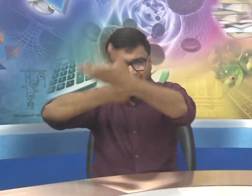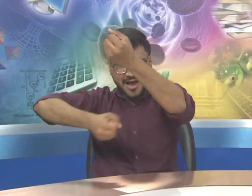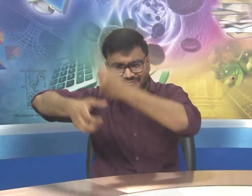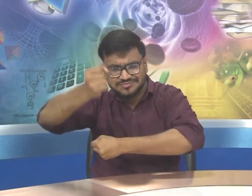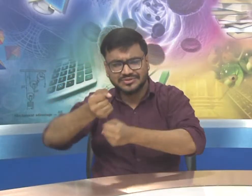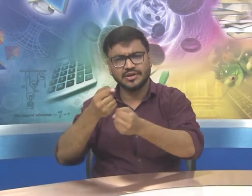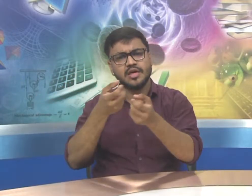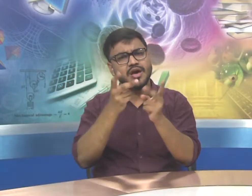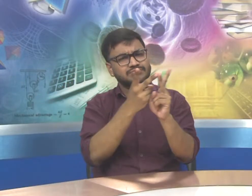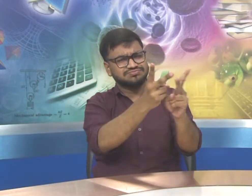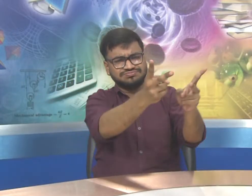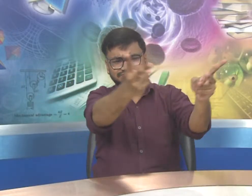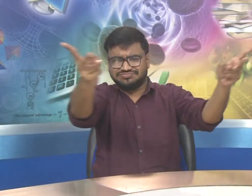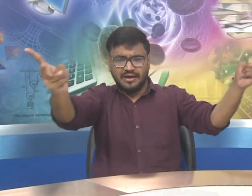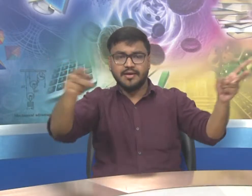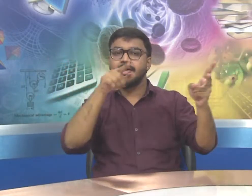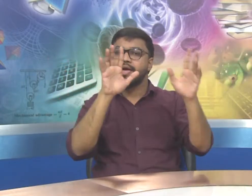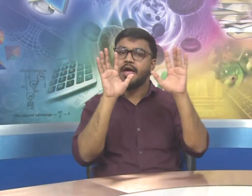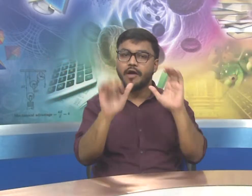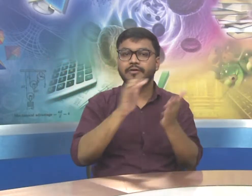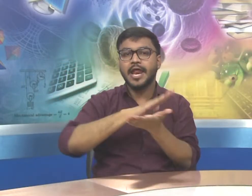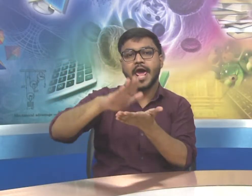well, etc.